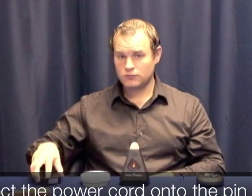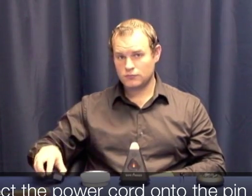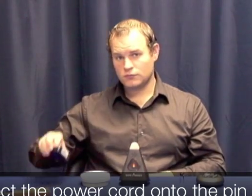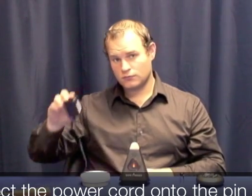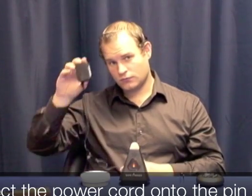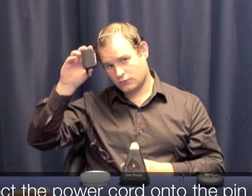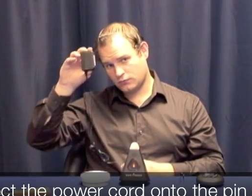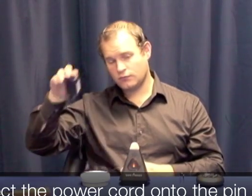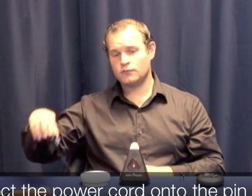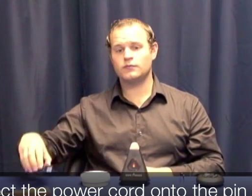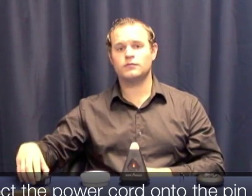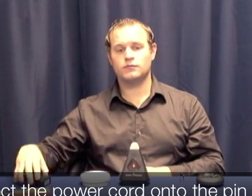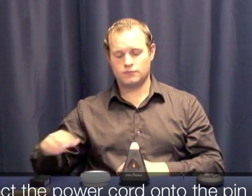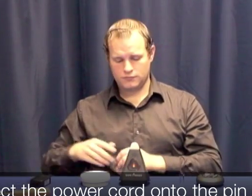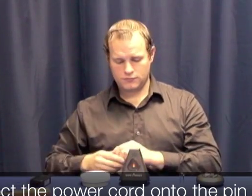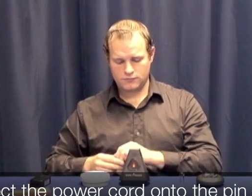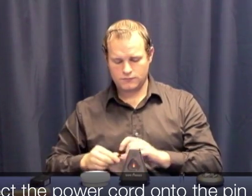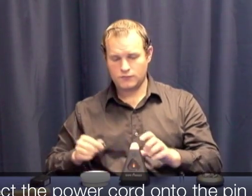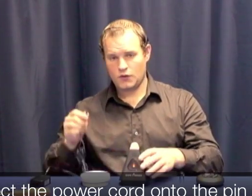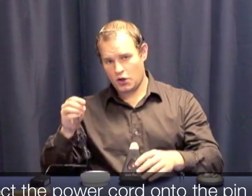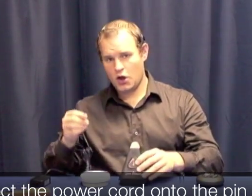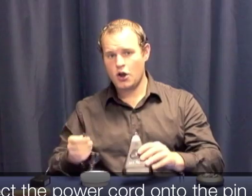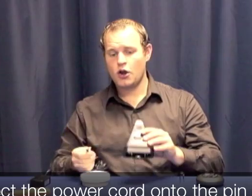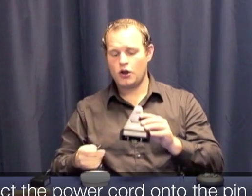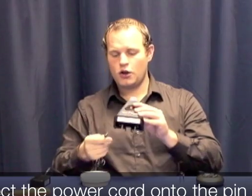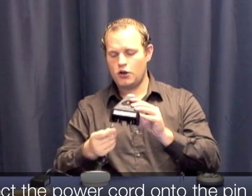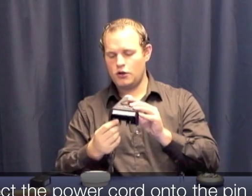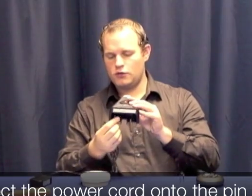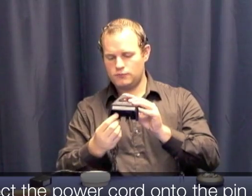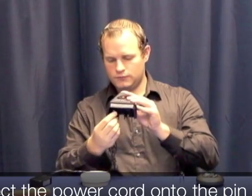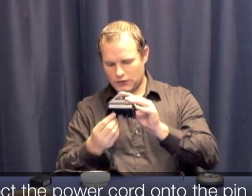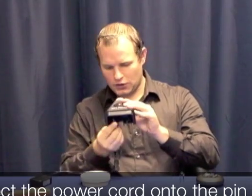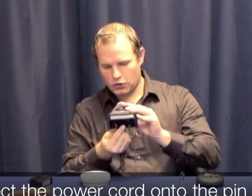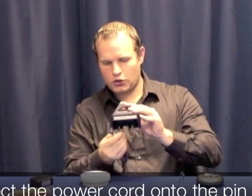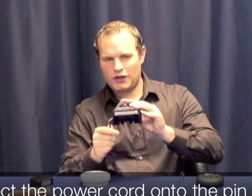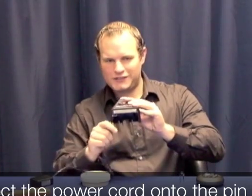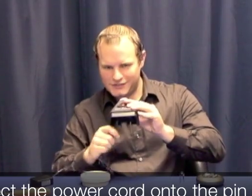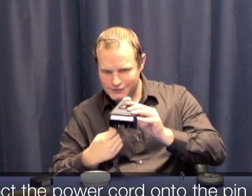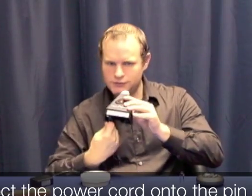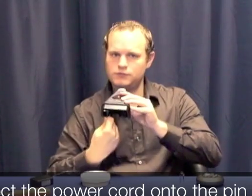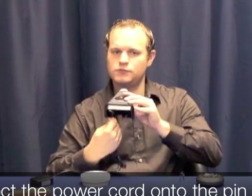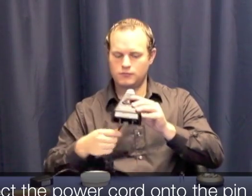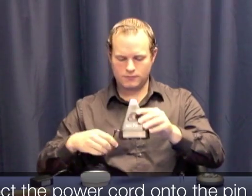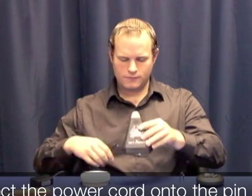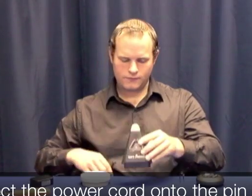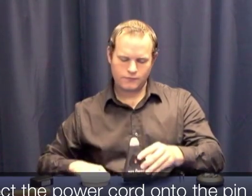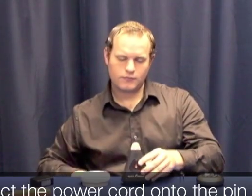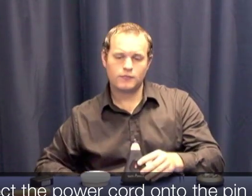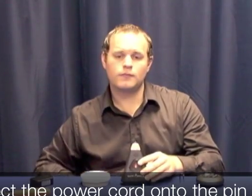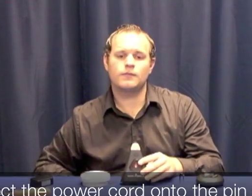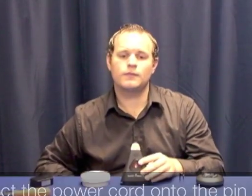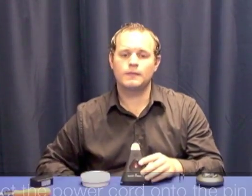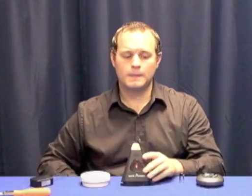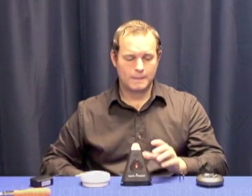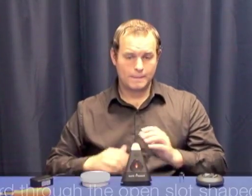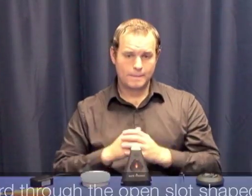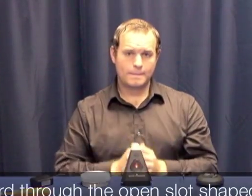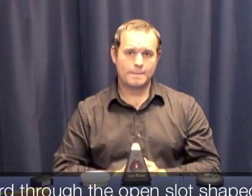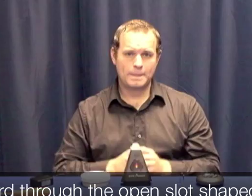Connect the power cord onto the pin on the bottom left hand of the back panel